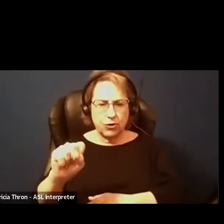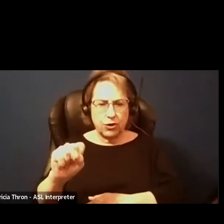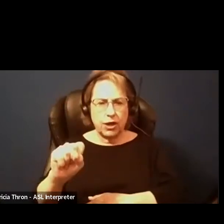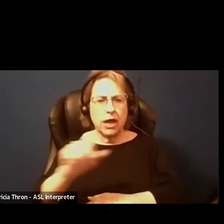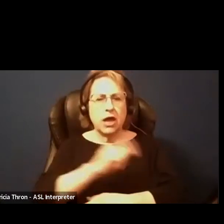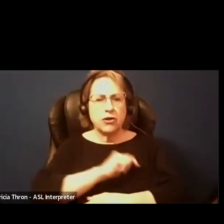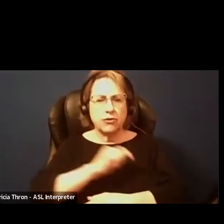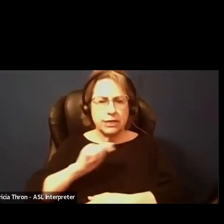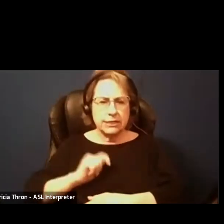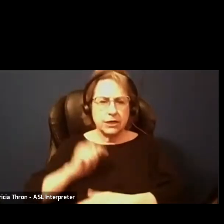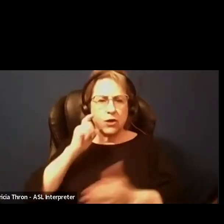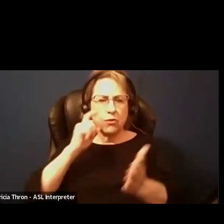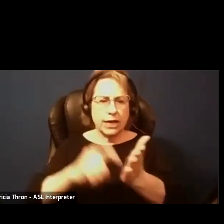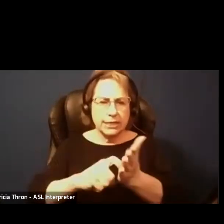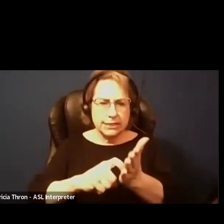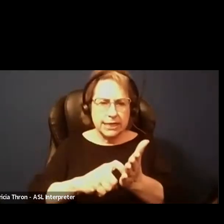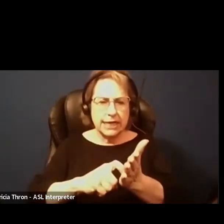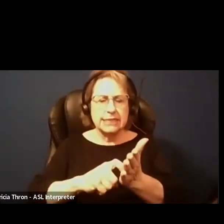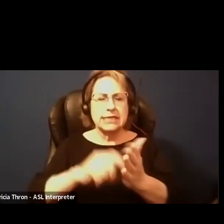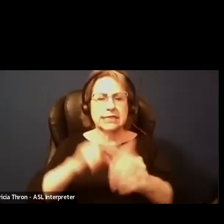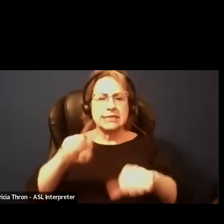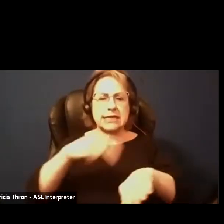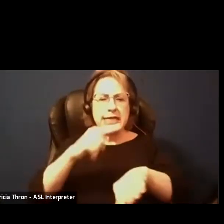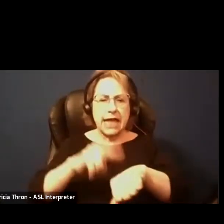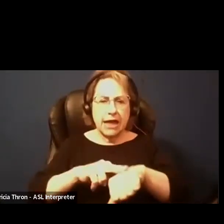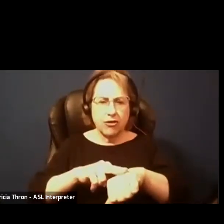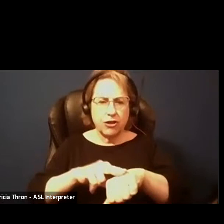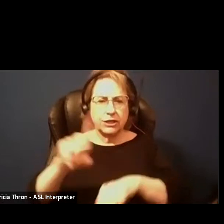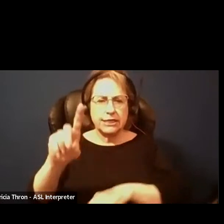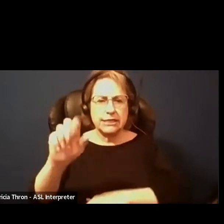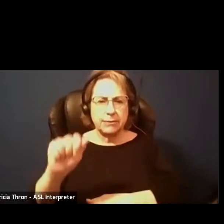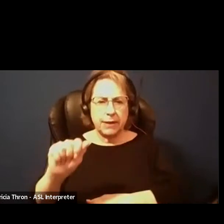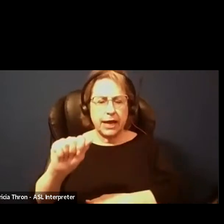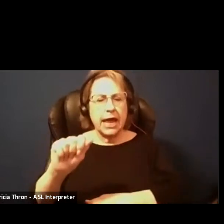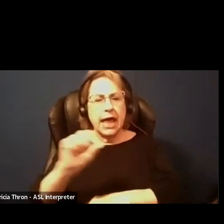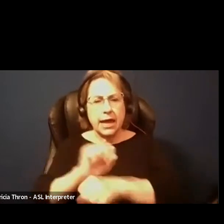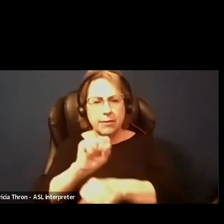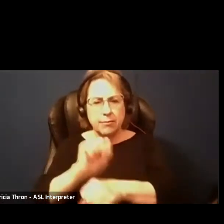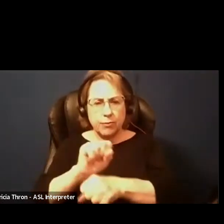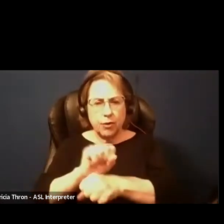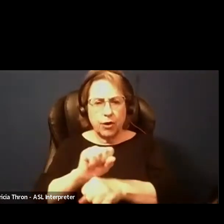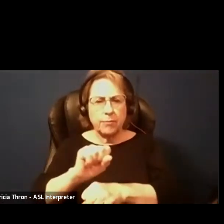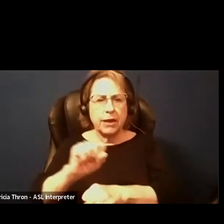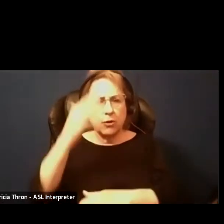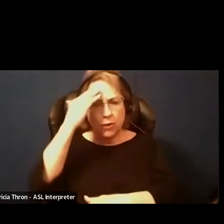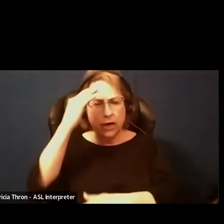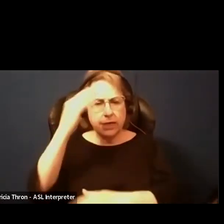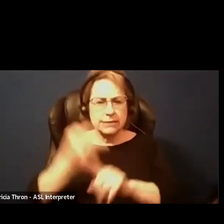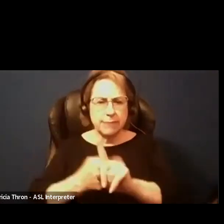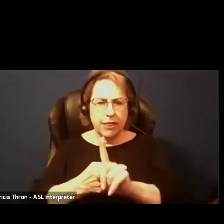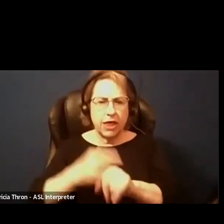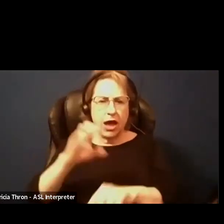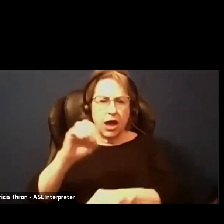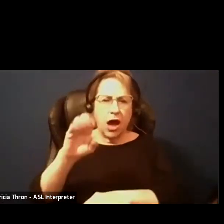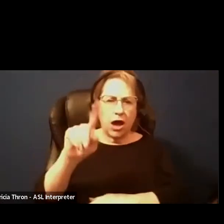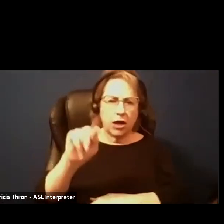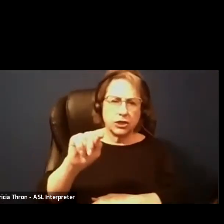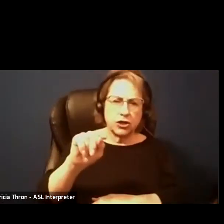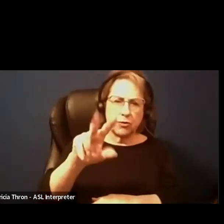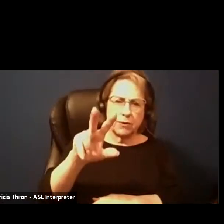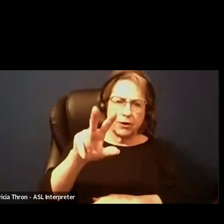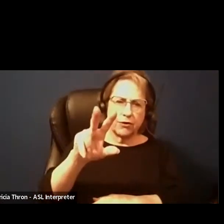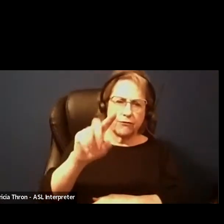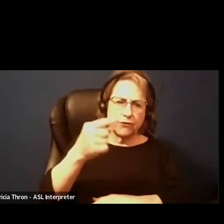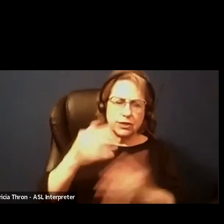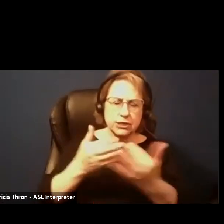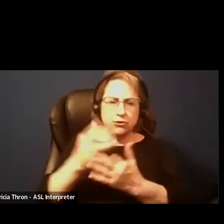recognizes National Disability Employment Awareness Month, October 1st to 31st, 2023. Thank you. Thank you so much.